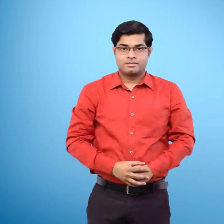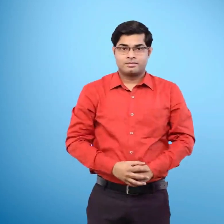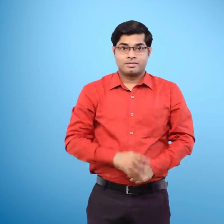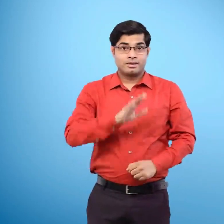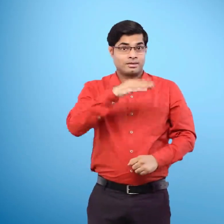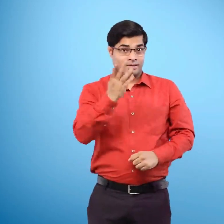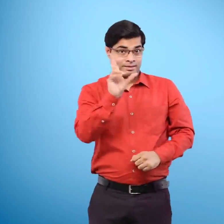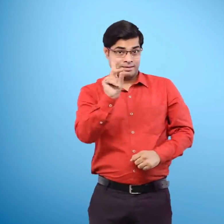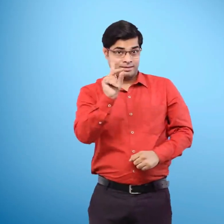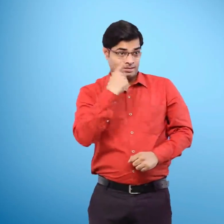In pattern 2,